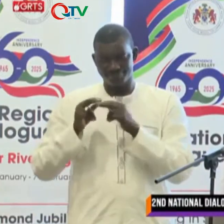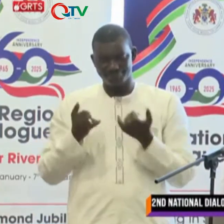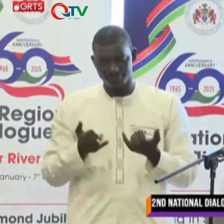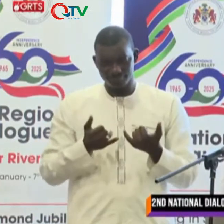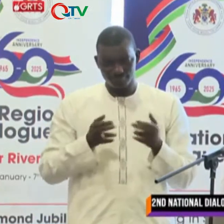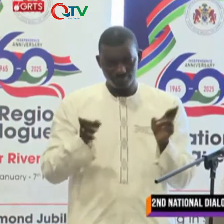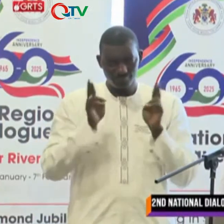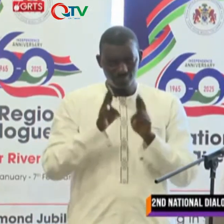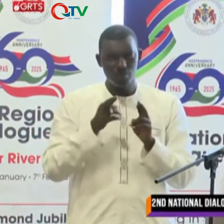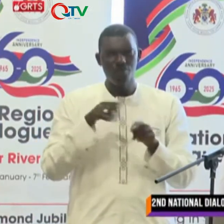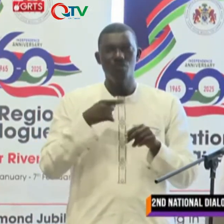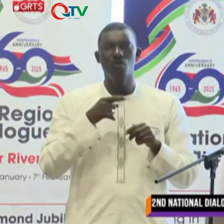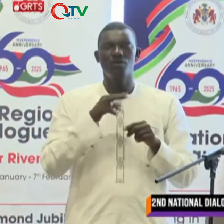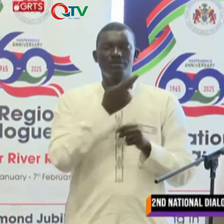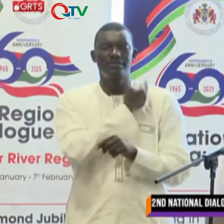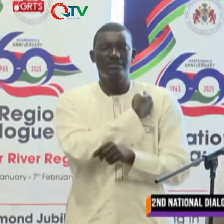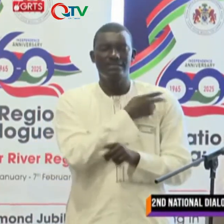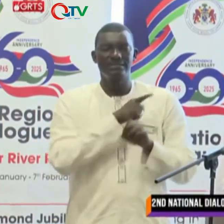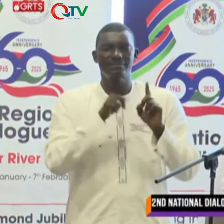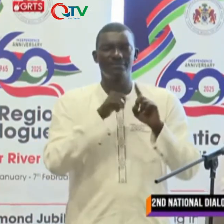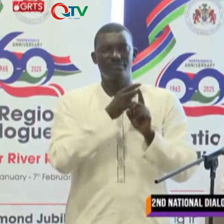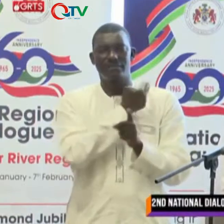representatives for the faith-based organizations,